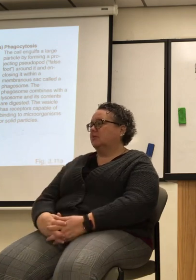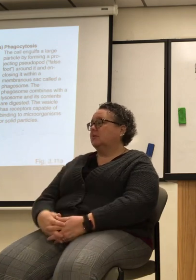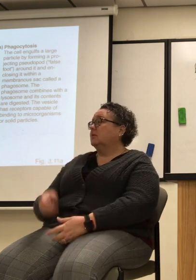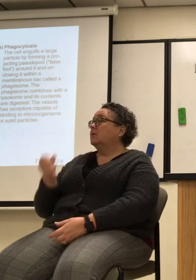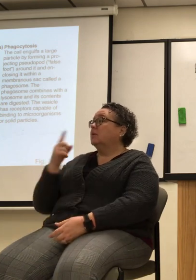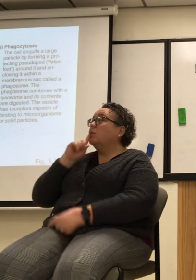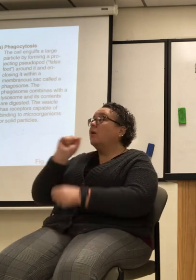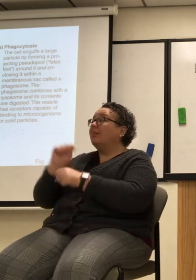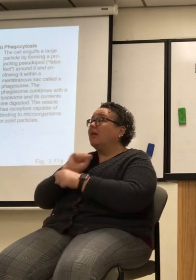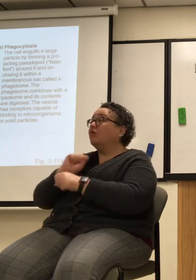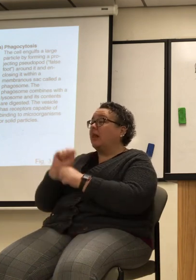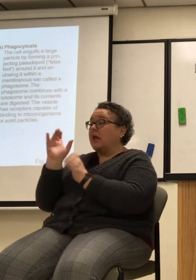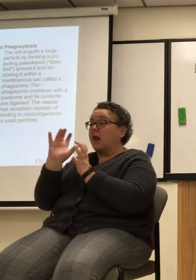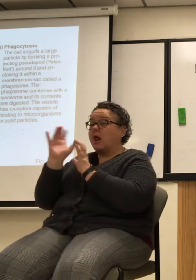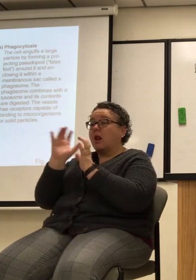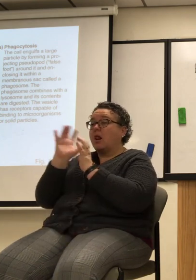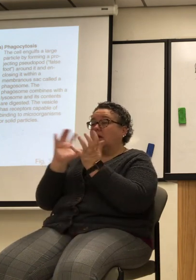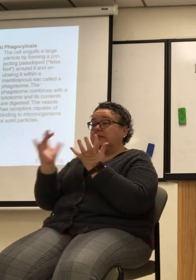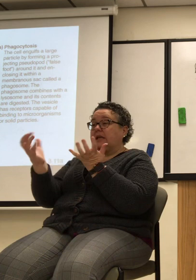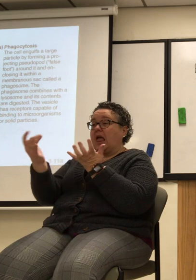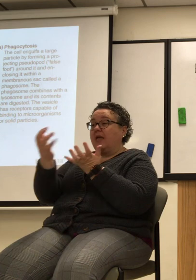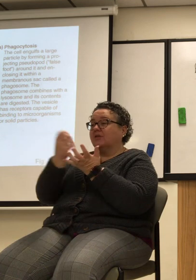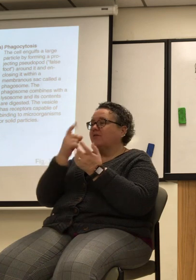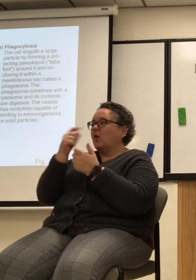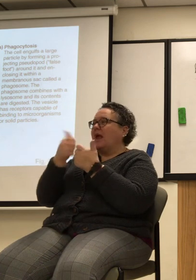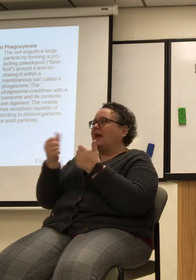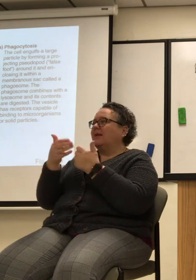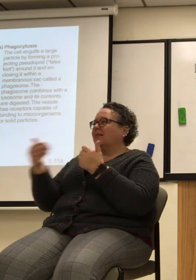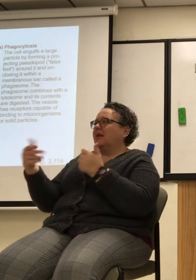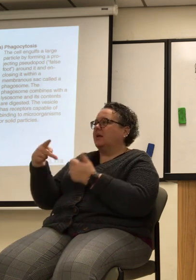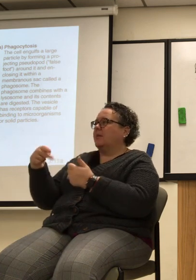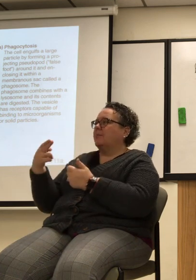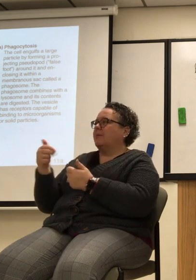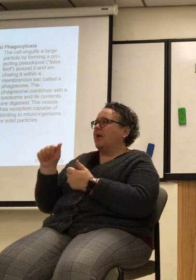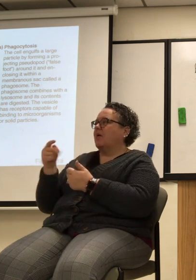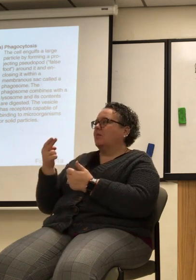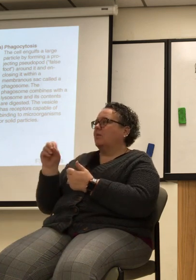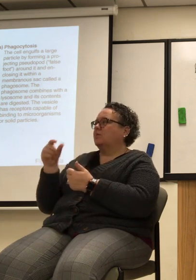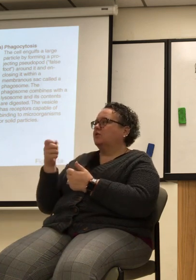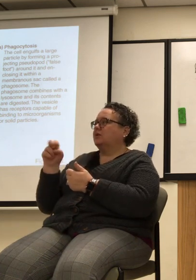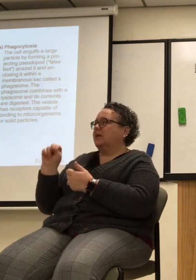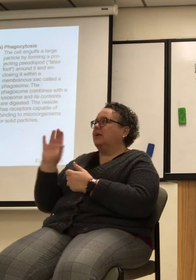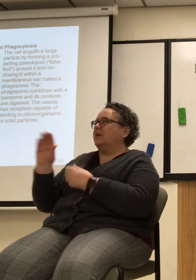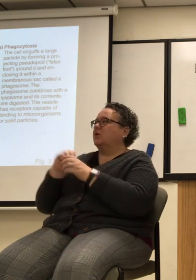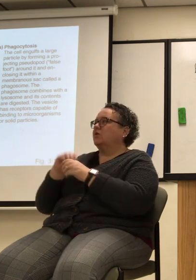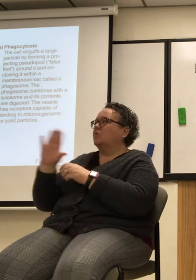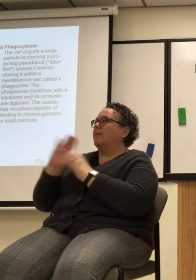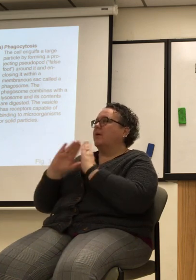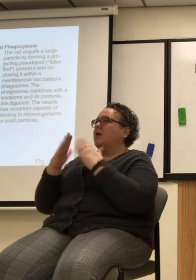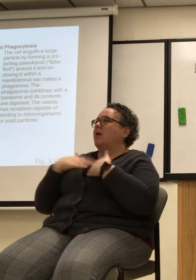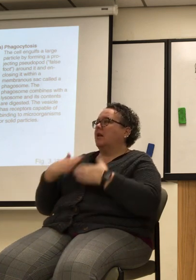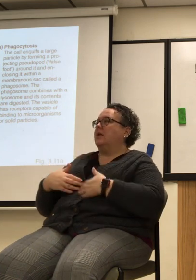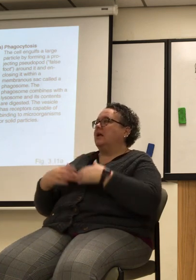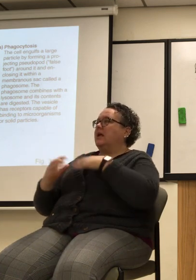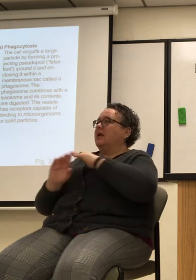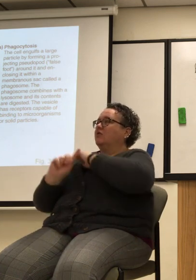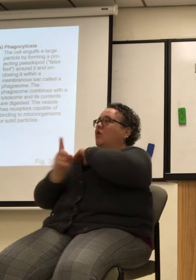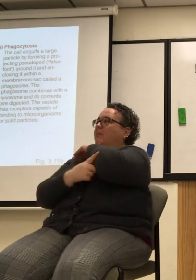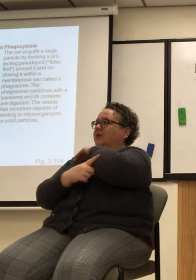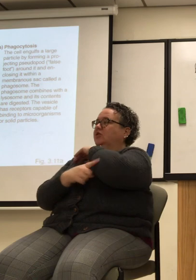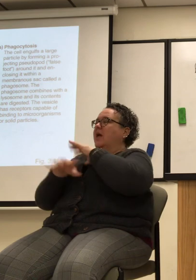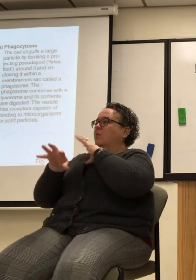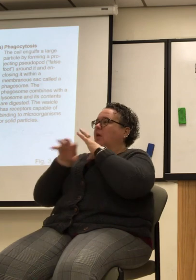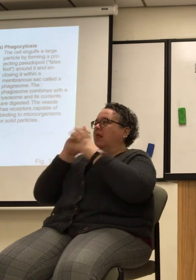It'll literally scavenge for anything that's a pathogen in your body, like that, garbage, and you eat it. Okay, so